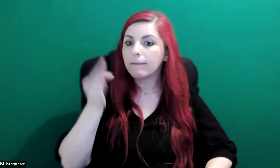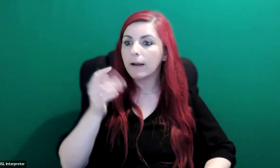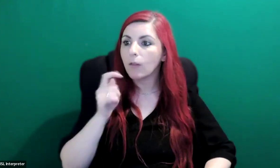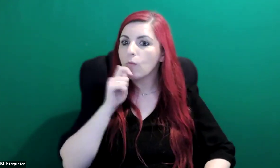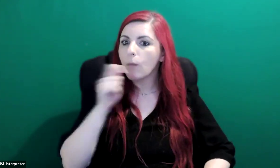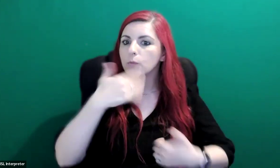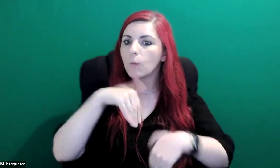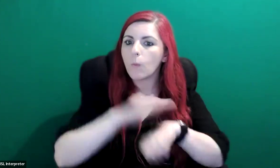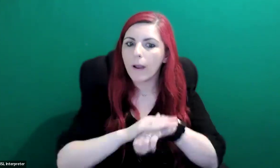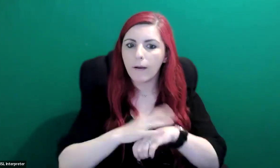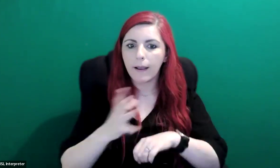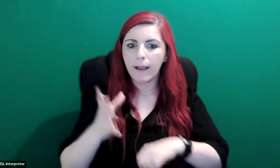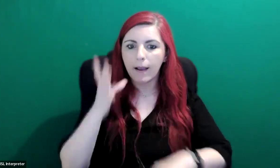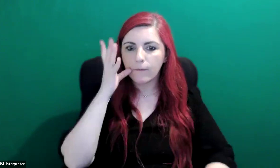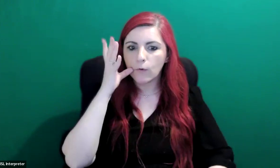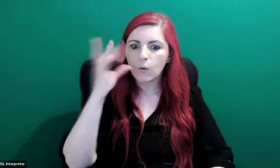go to